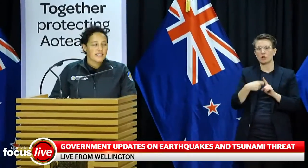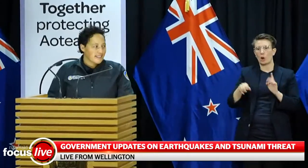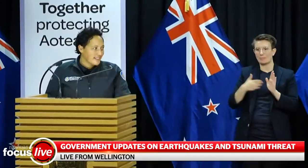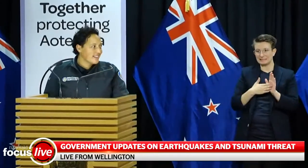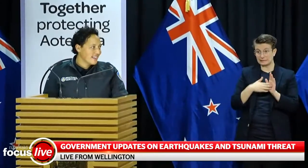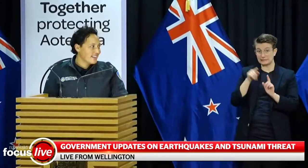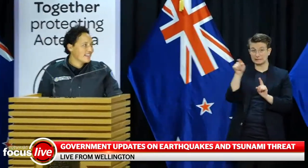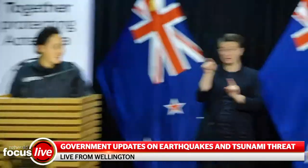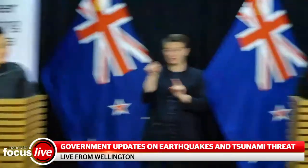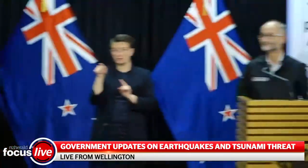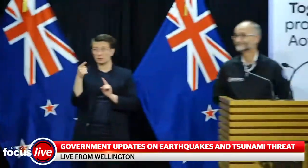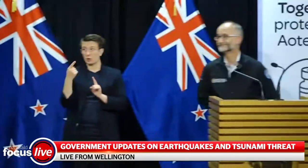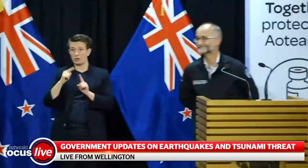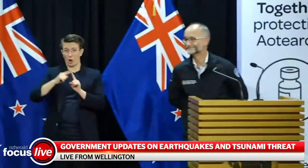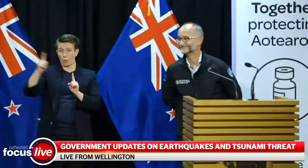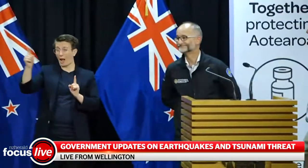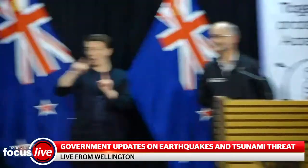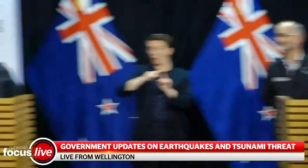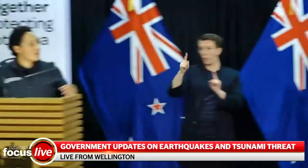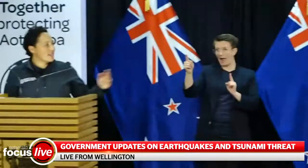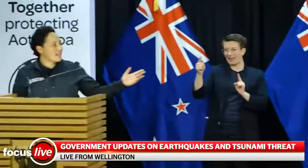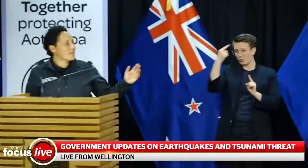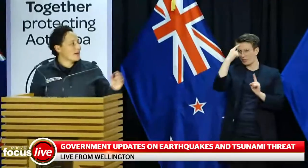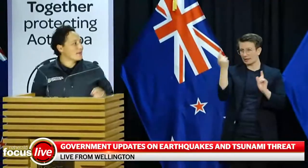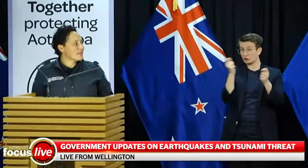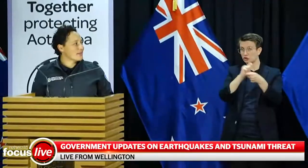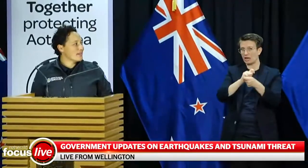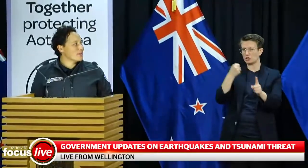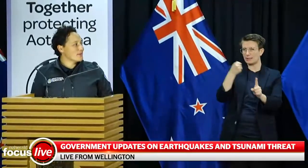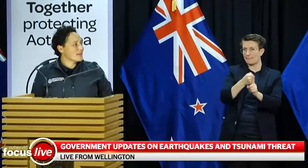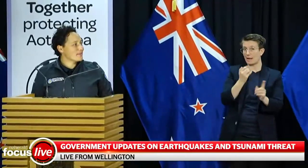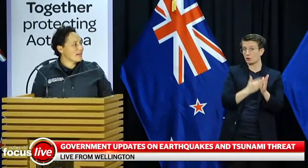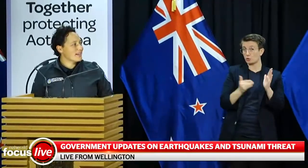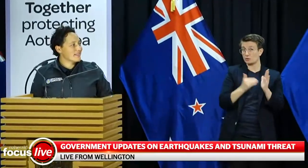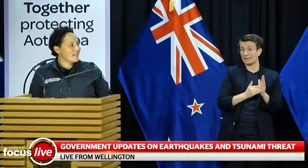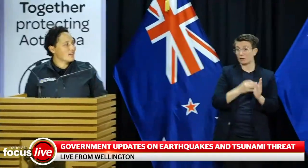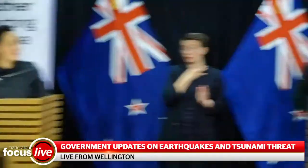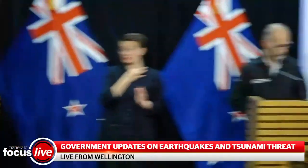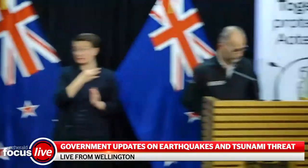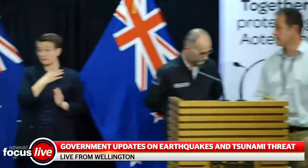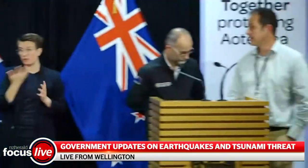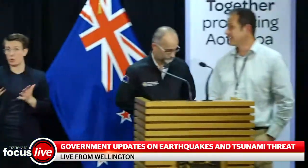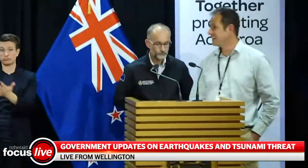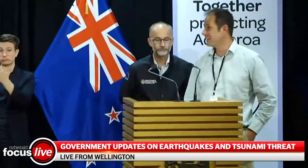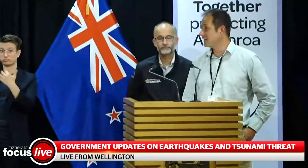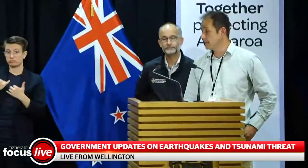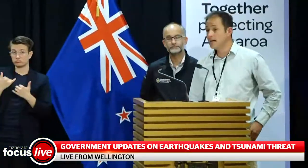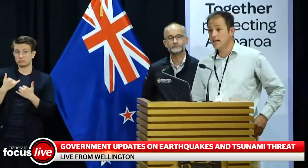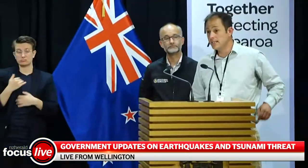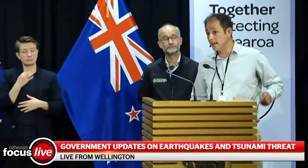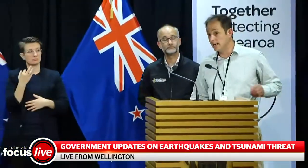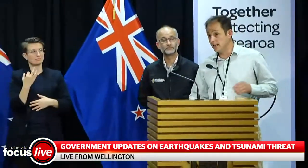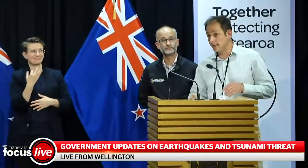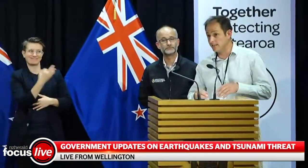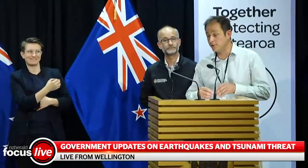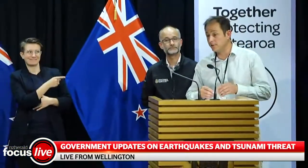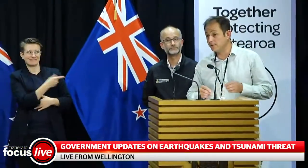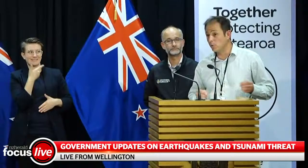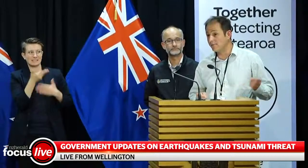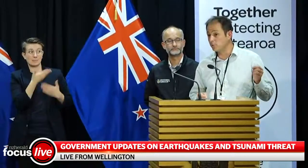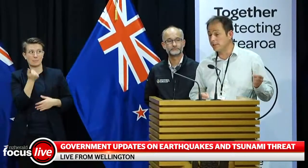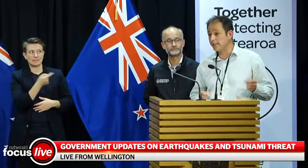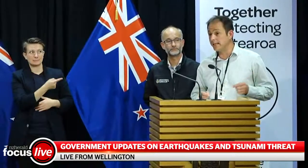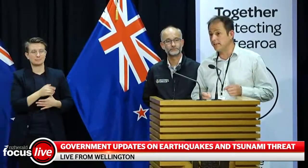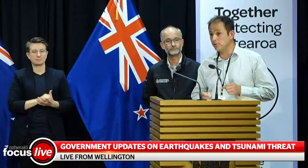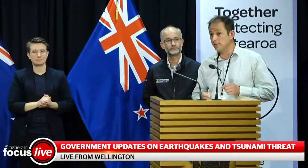modelling? It does, in quite a complicated way, which I'll get you to explain. I couldn't explain it prior. Yeah, it sure